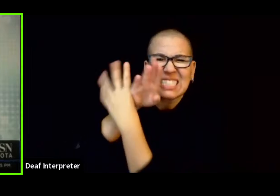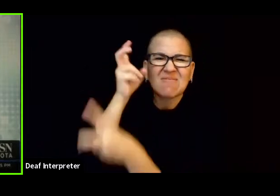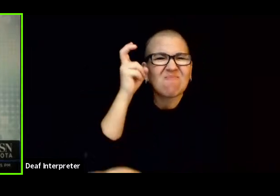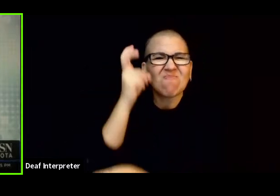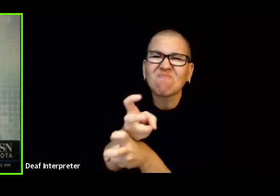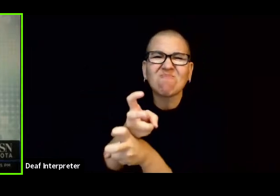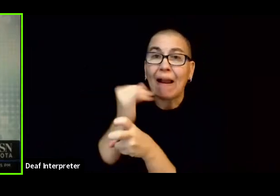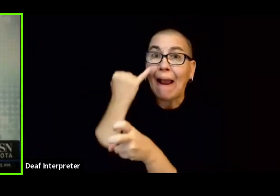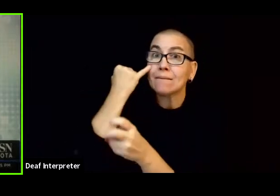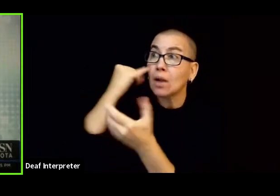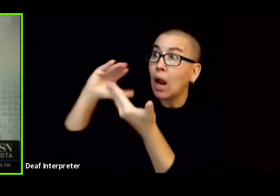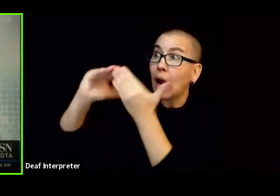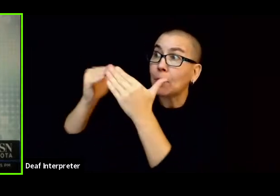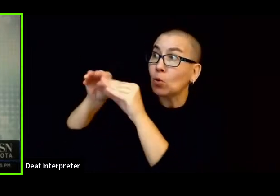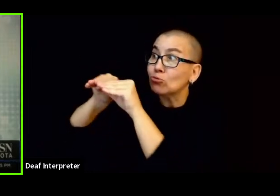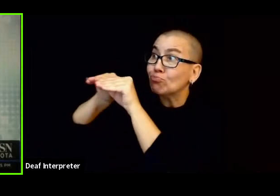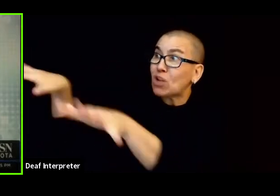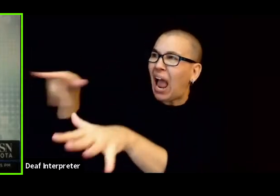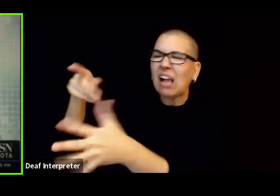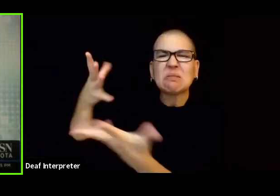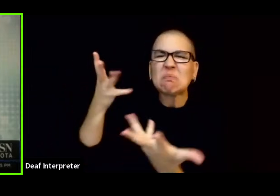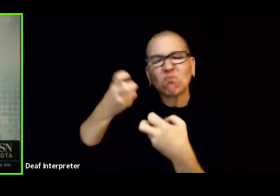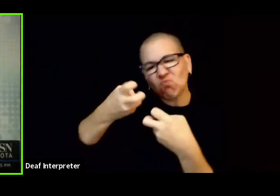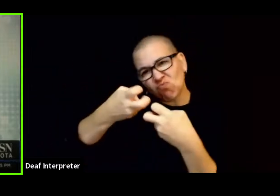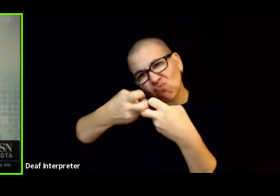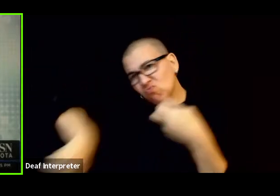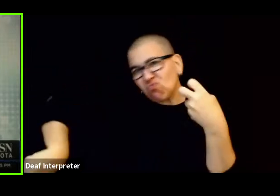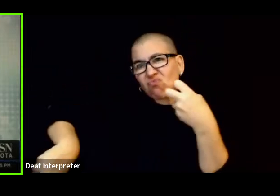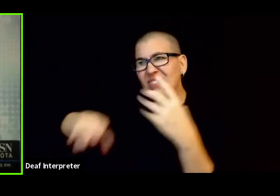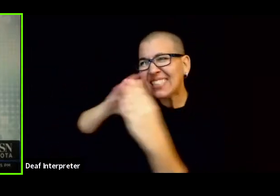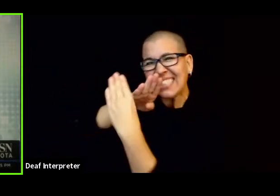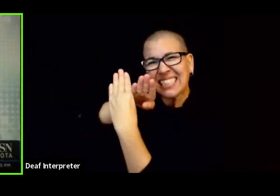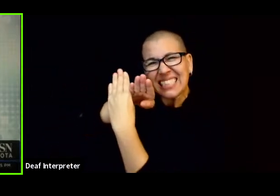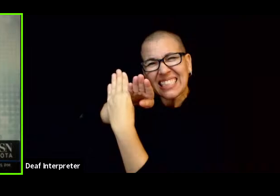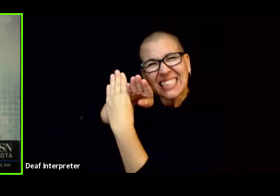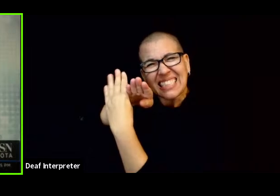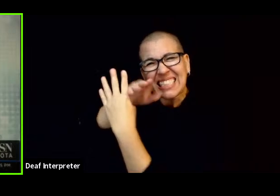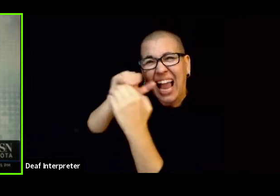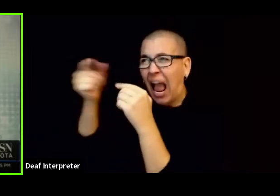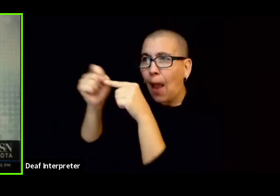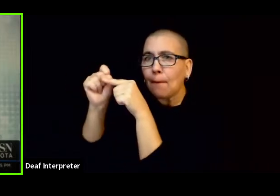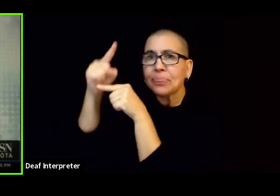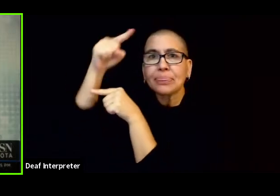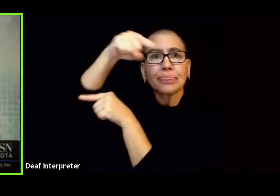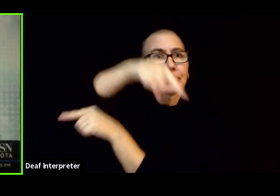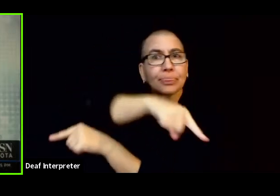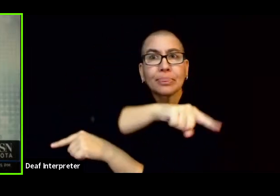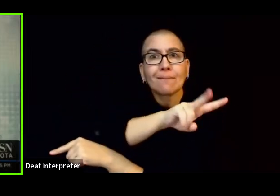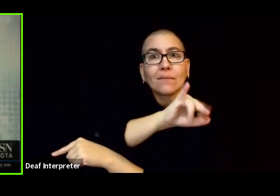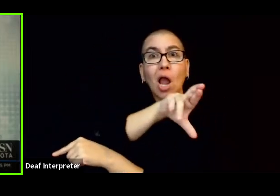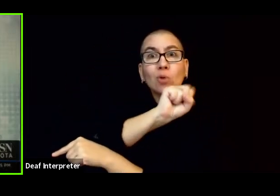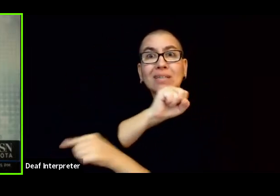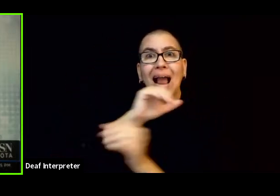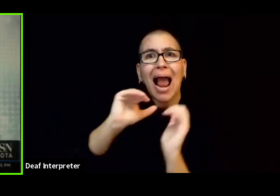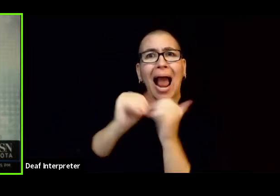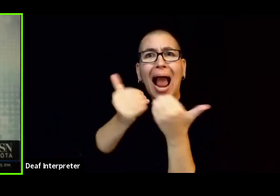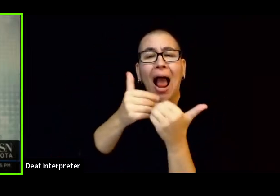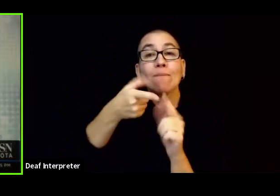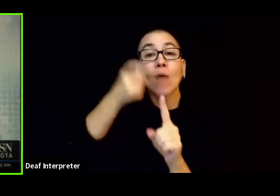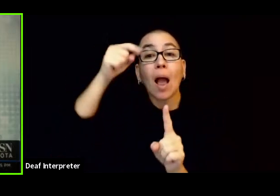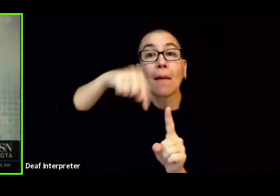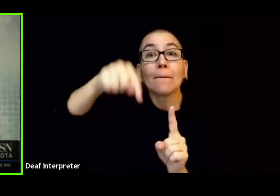virus enters the facility because staff are exposed through their community interactions, likely by other people who don't even know they